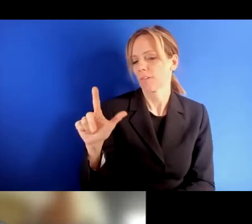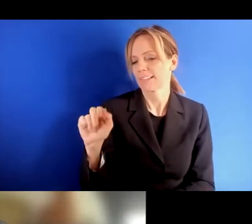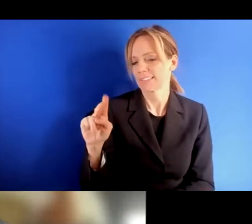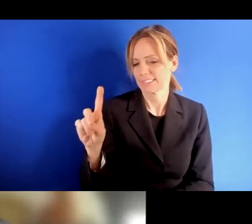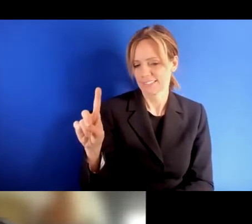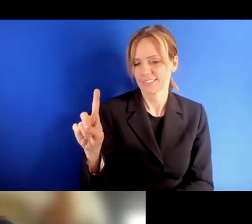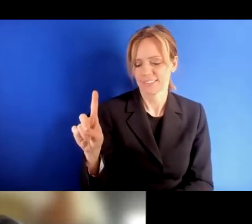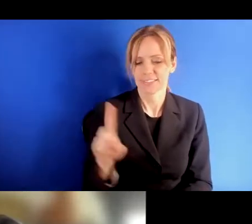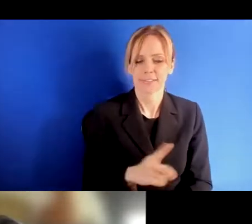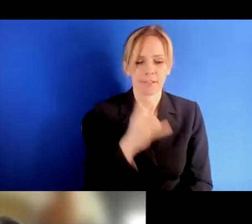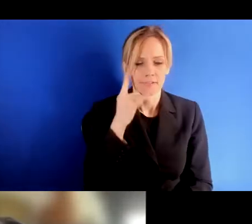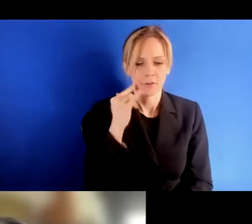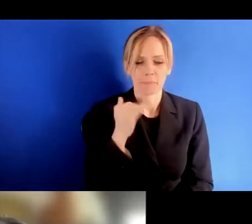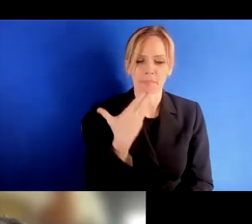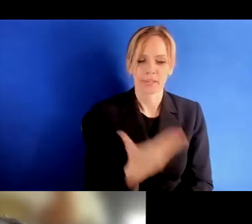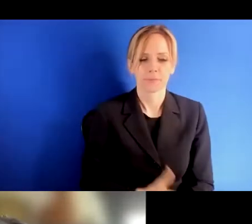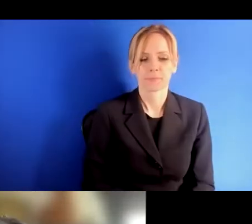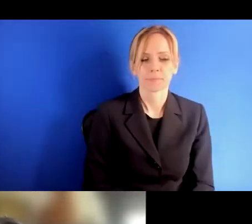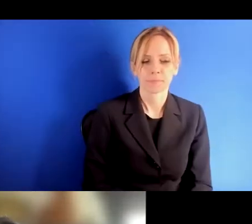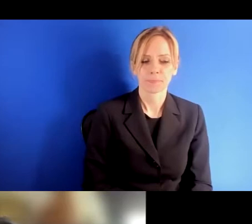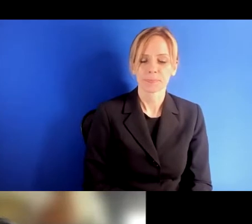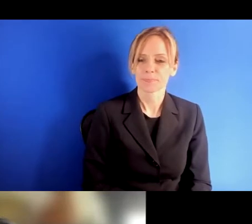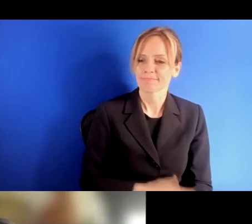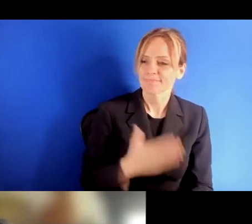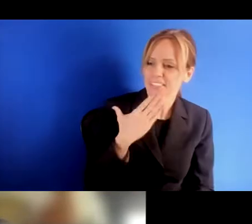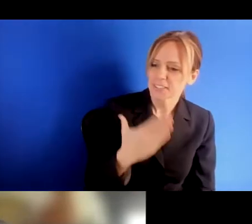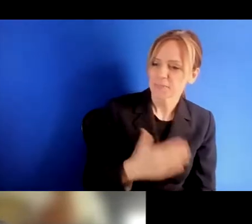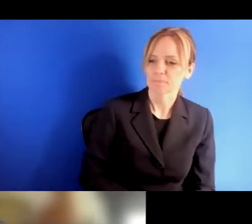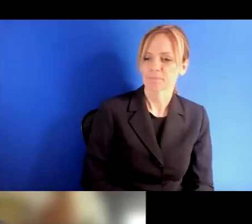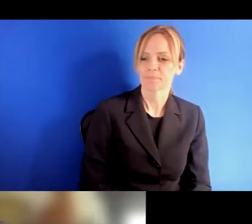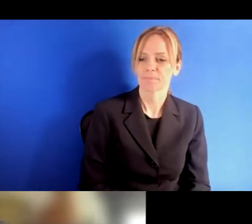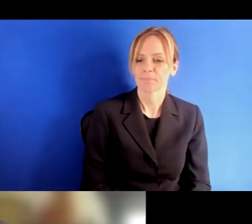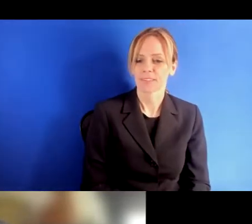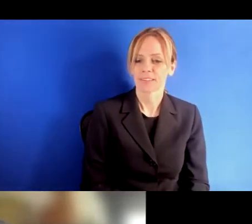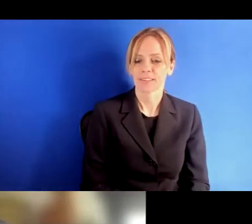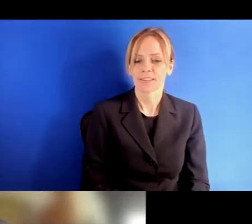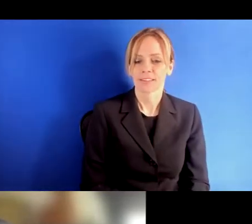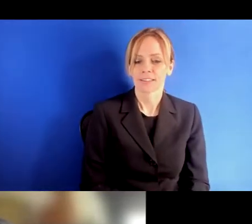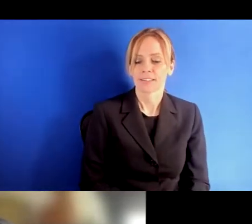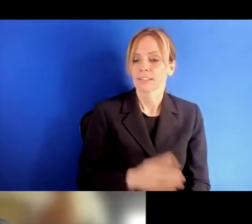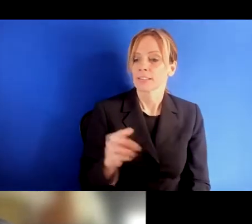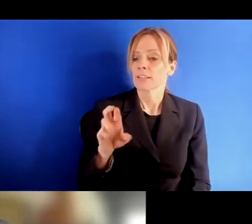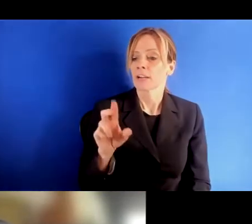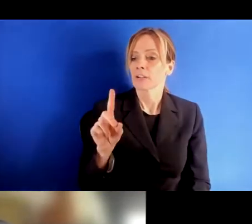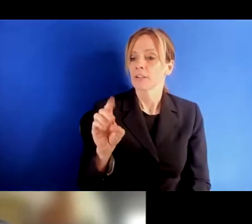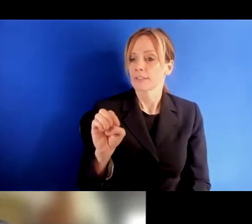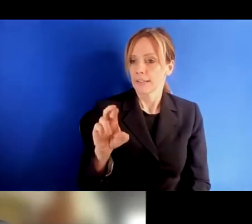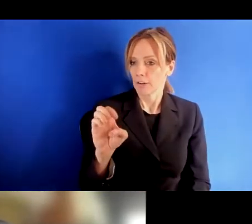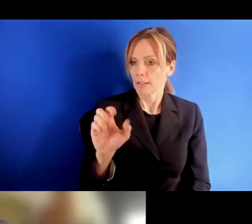Oakland. Thank you. Thank you. And Dr. Derek Coates, you're